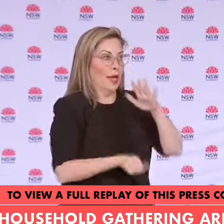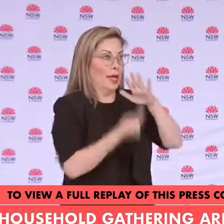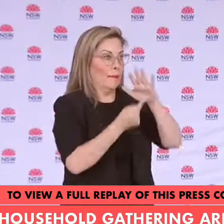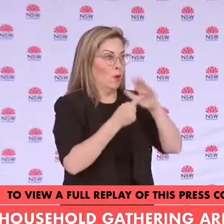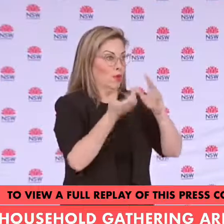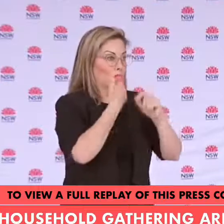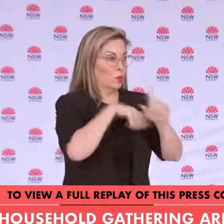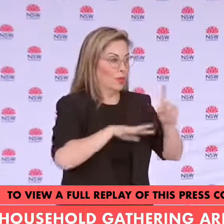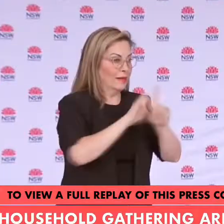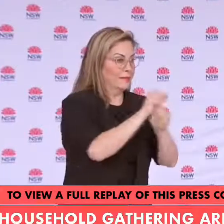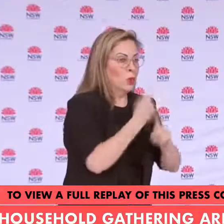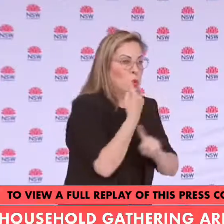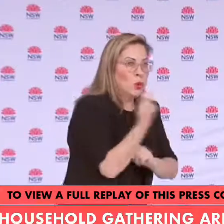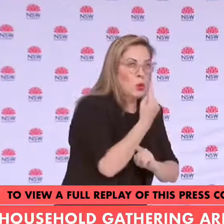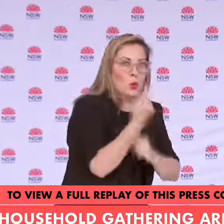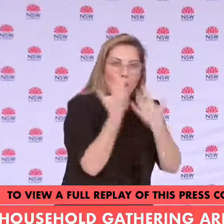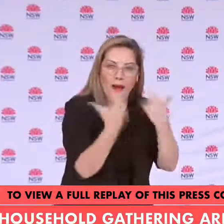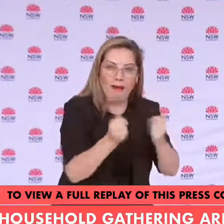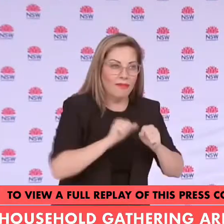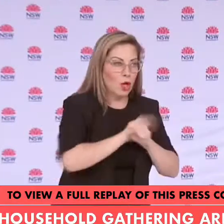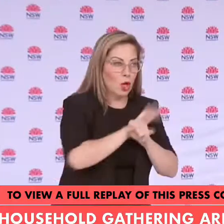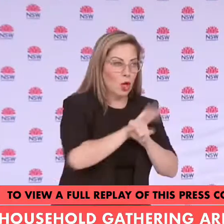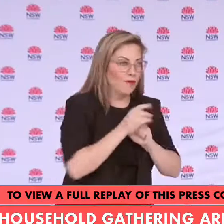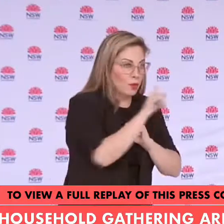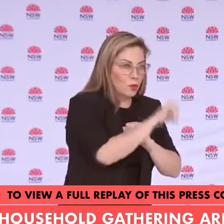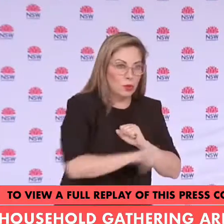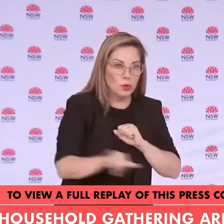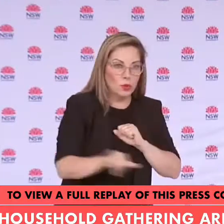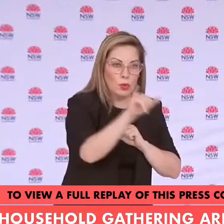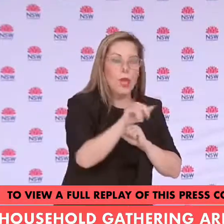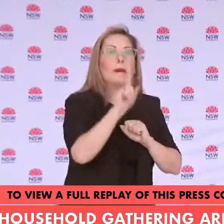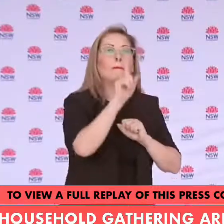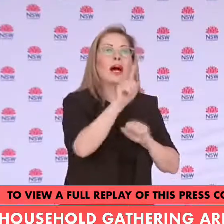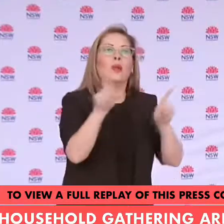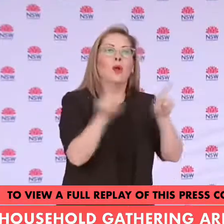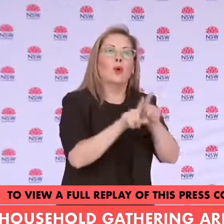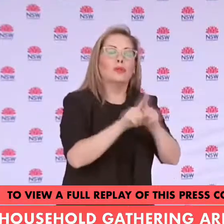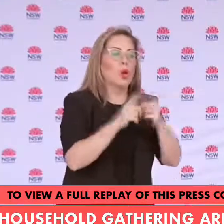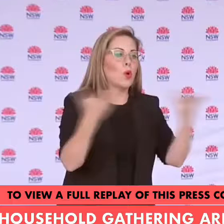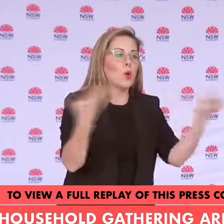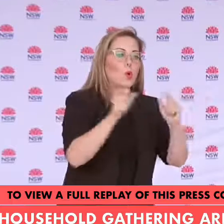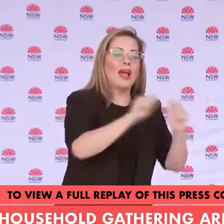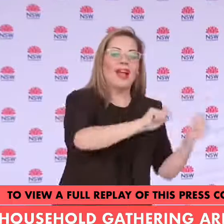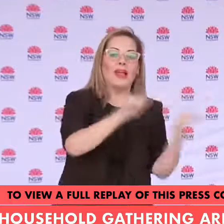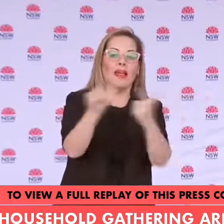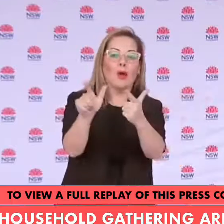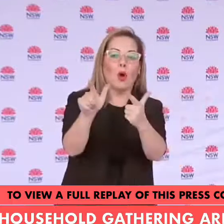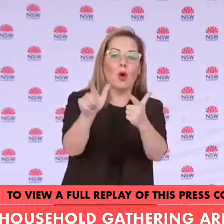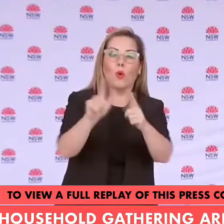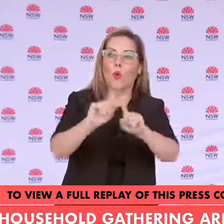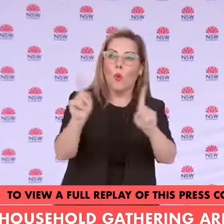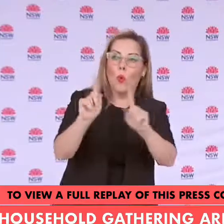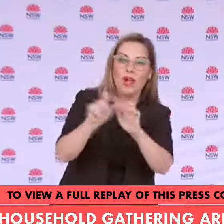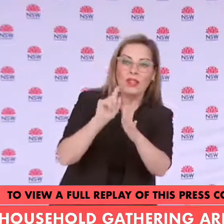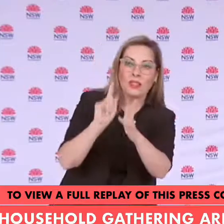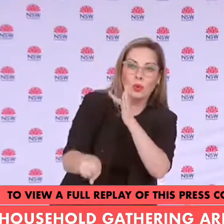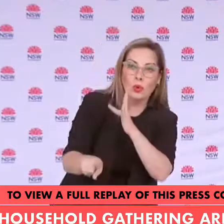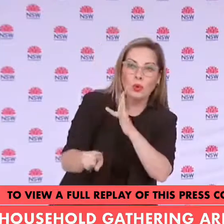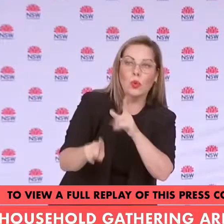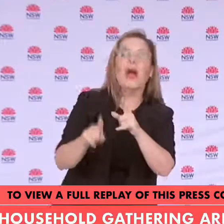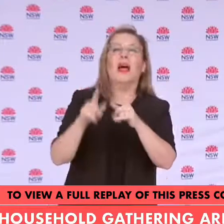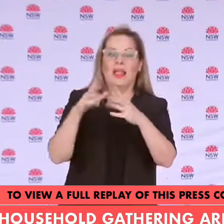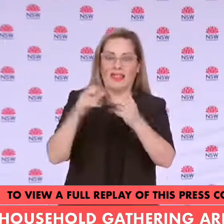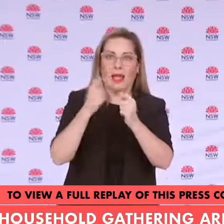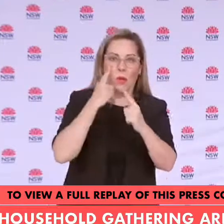also to make sure that we get that information regarding their close contacts and make sure they are also tested, isolated, waiting their test result,